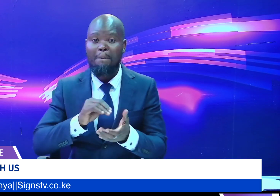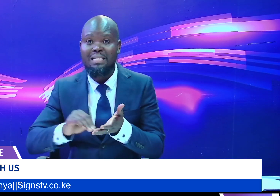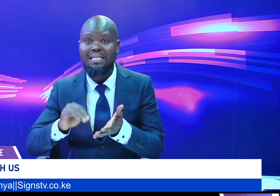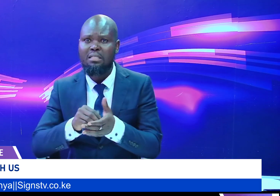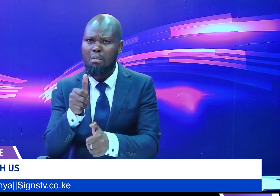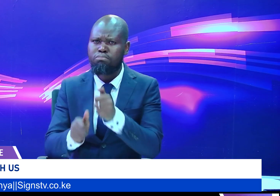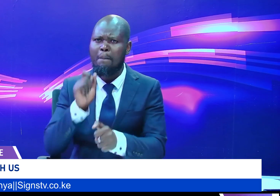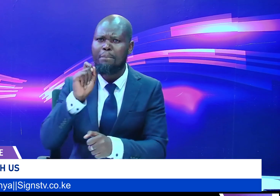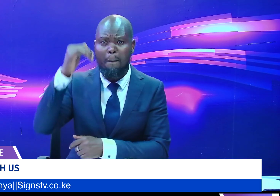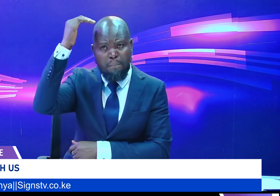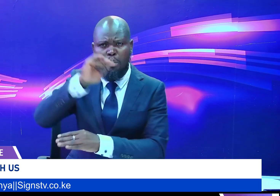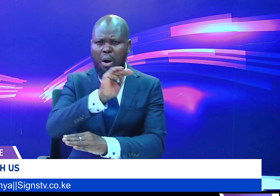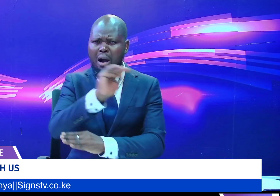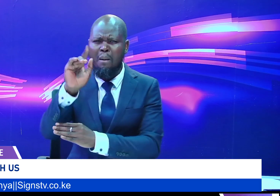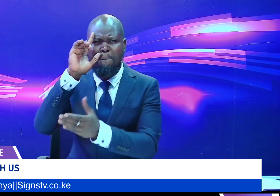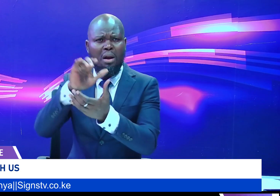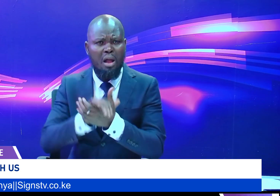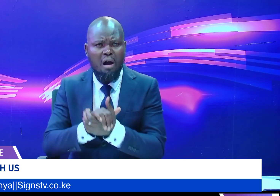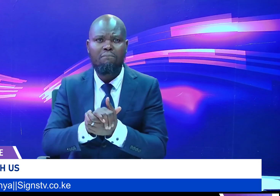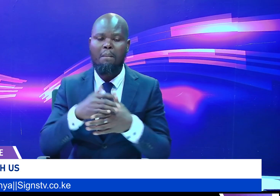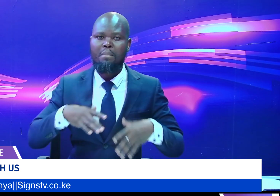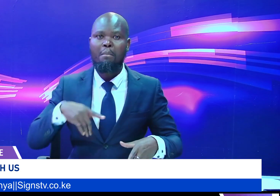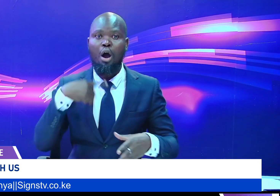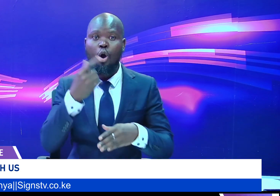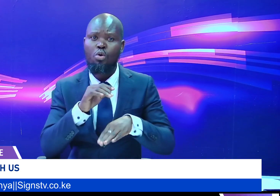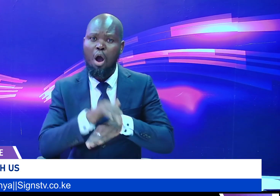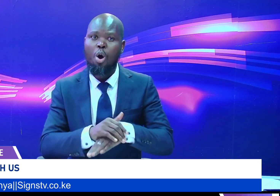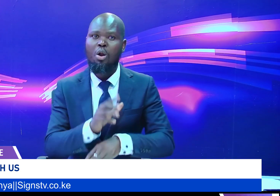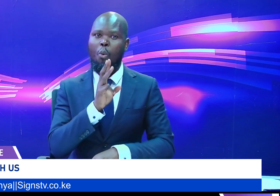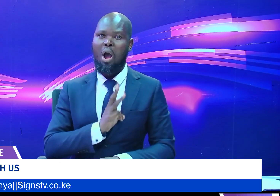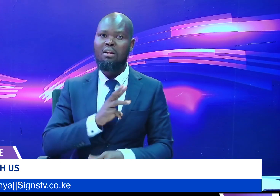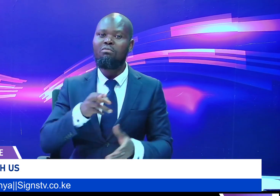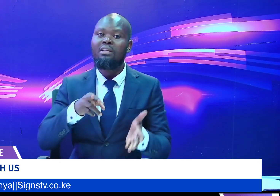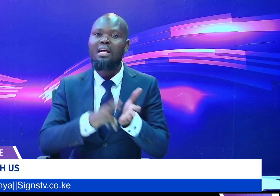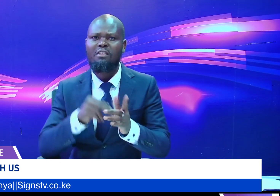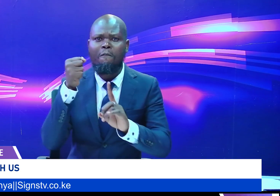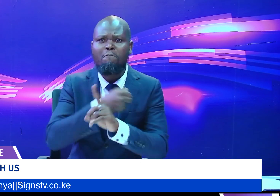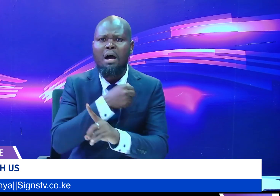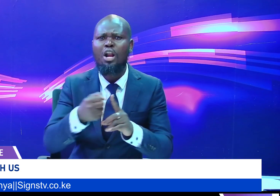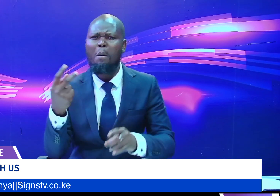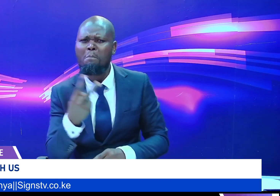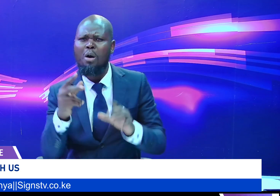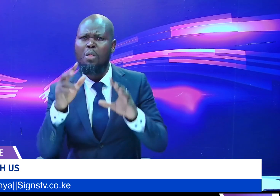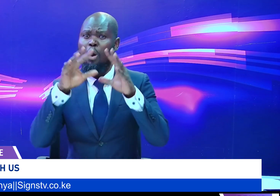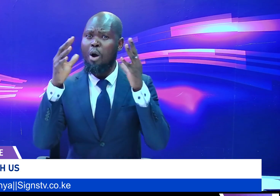urged believers and all people of goodwill to reject violence in both global conflicts and everyday life.